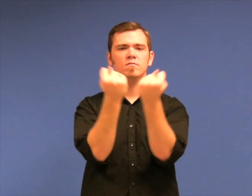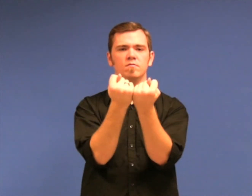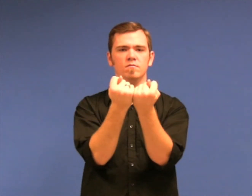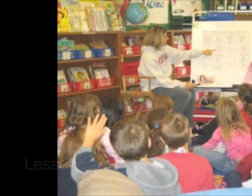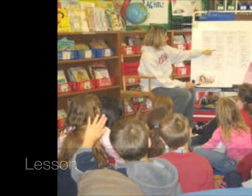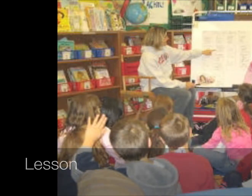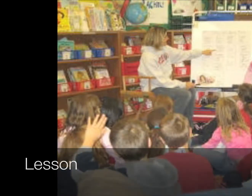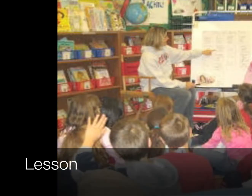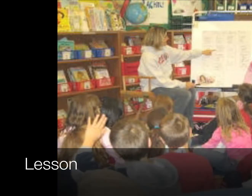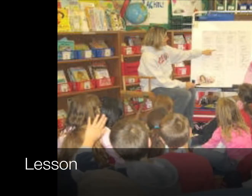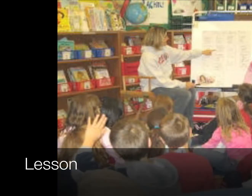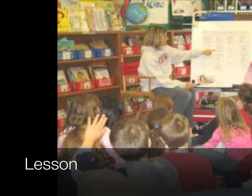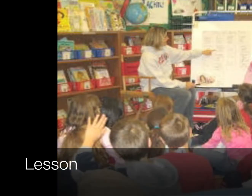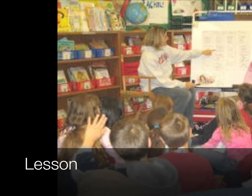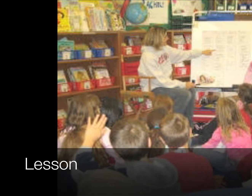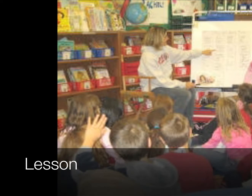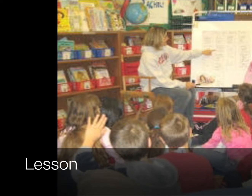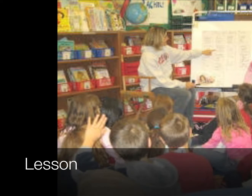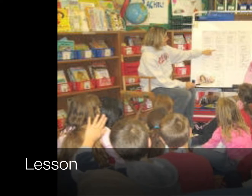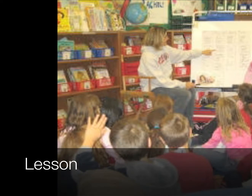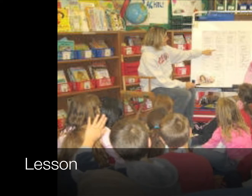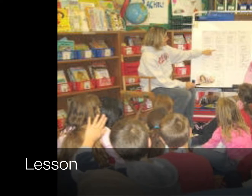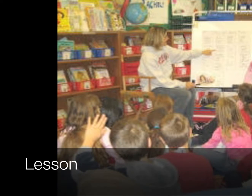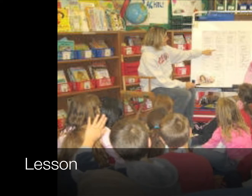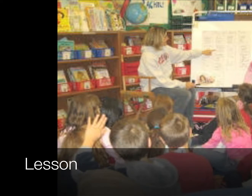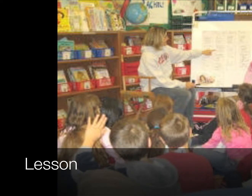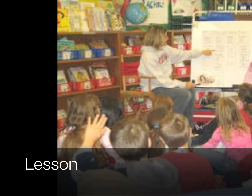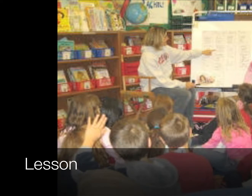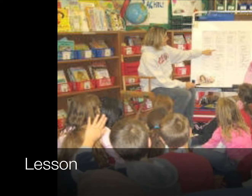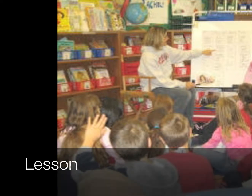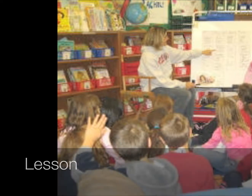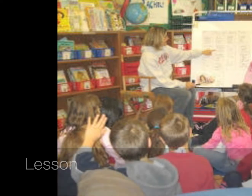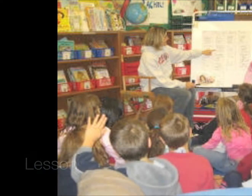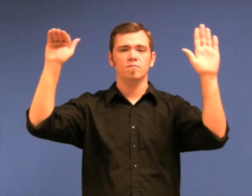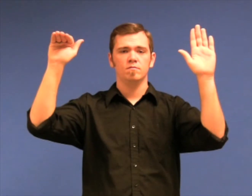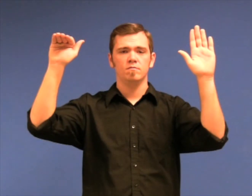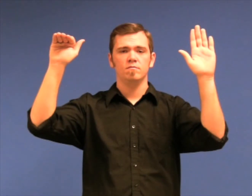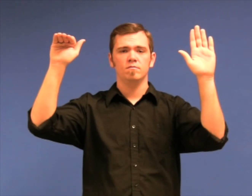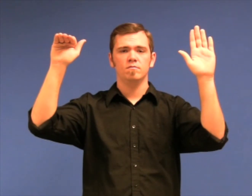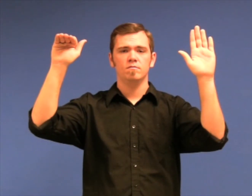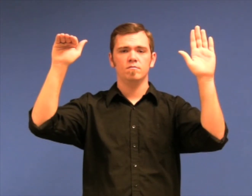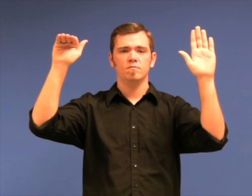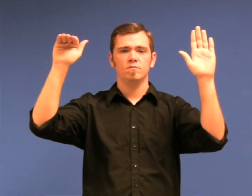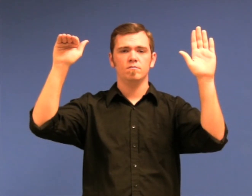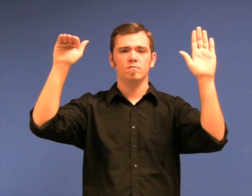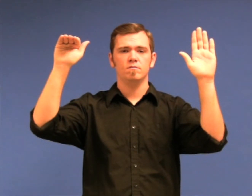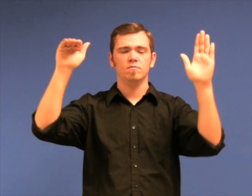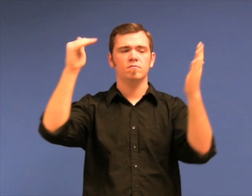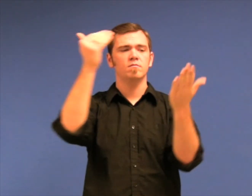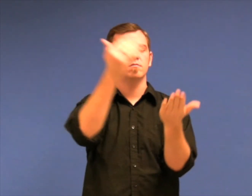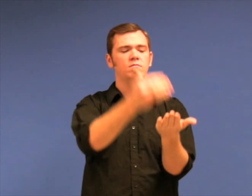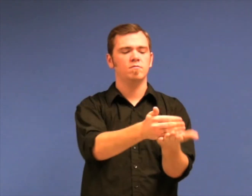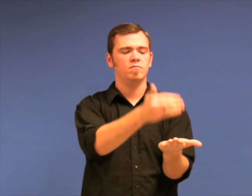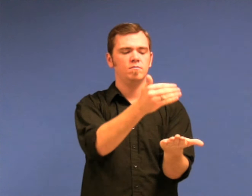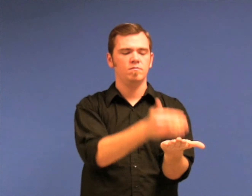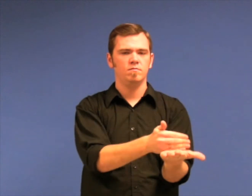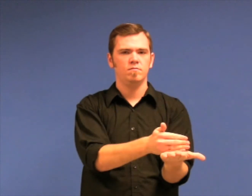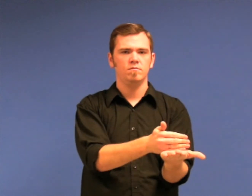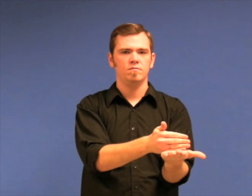Team. All right, our next word is lesson. The sign for lesson is lesson, like you're